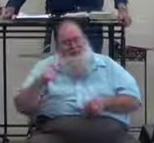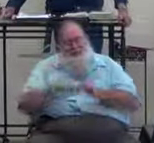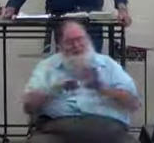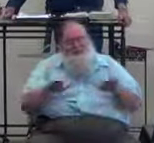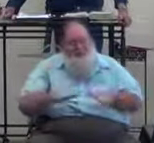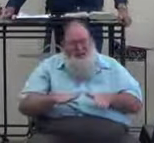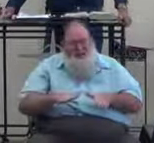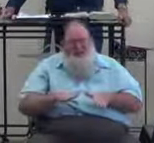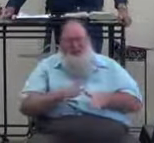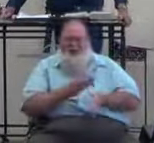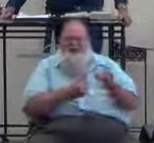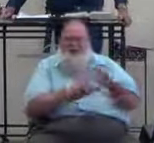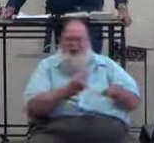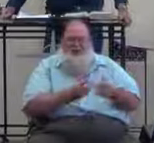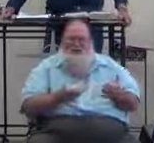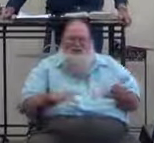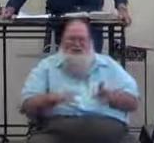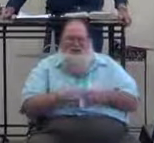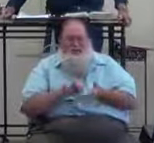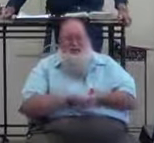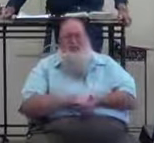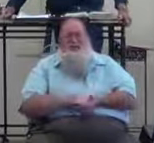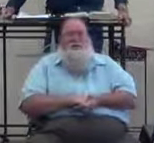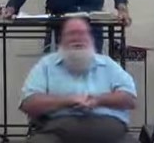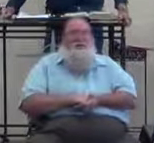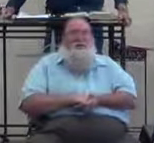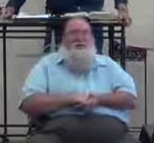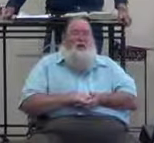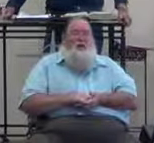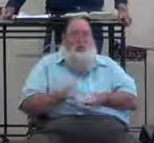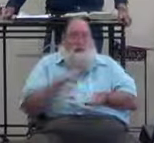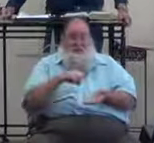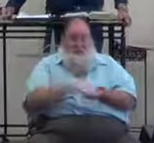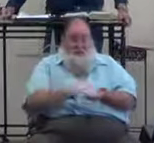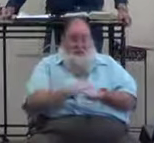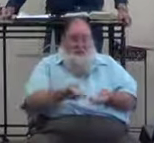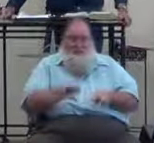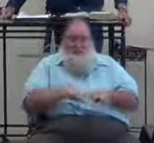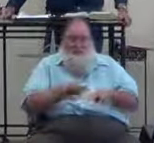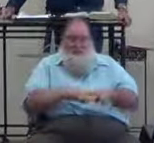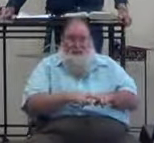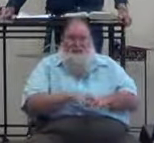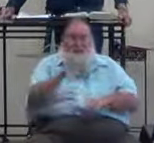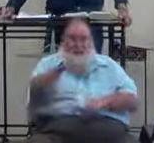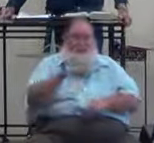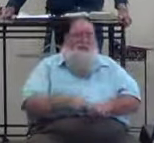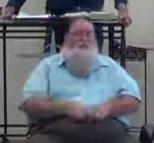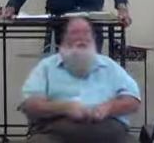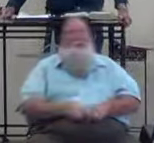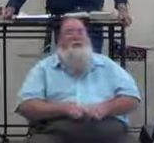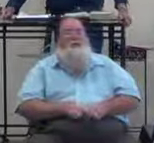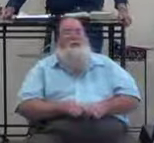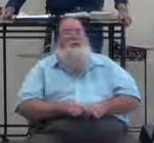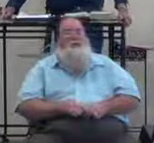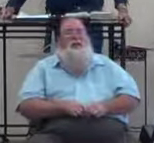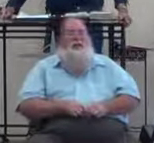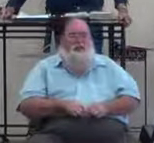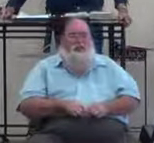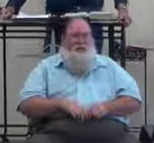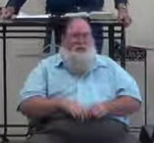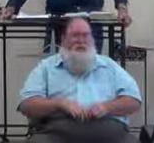All the information's in back. Sign up for youth, junior high, senior high. And sign up's in the back, and then there's permission